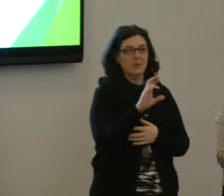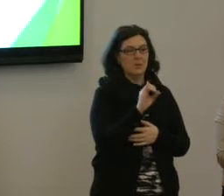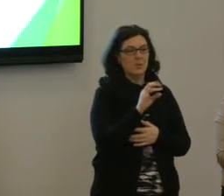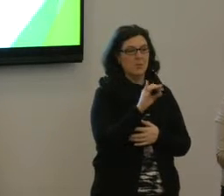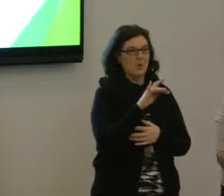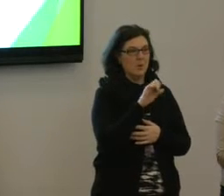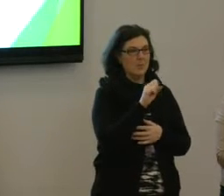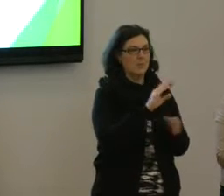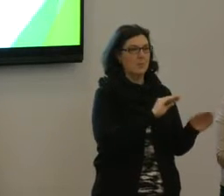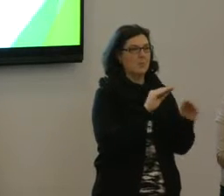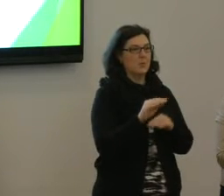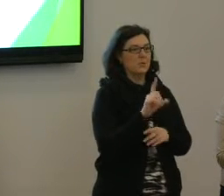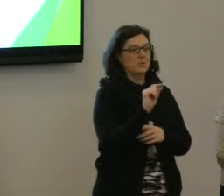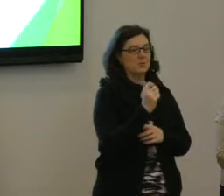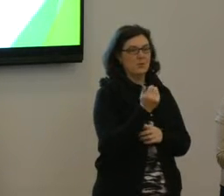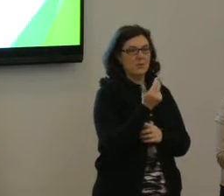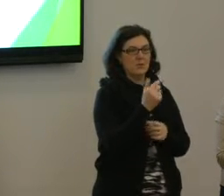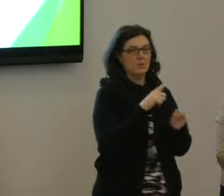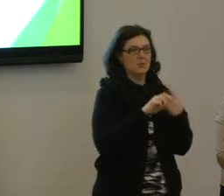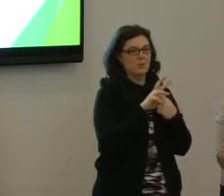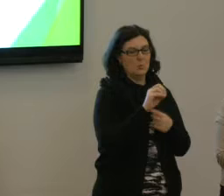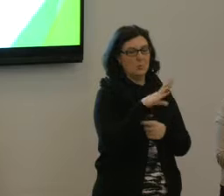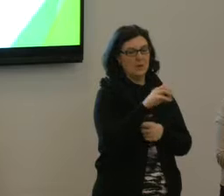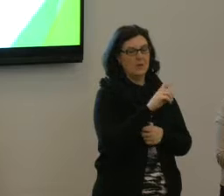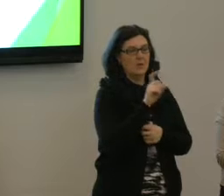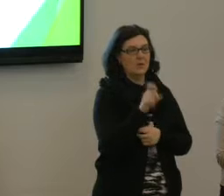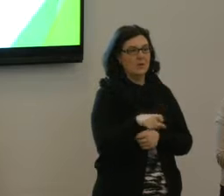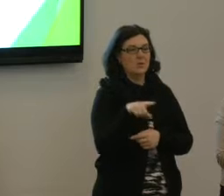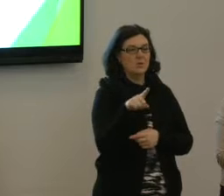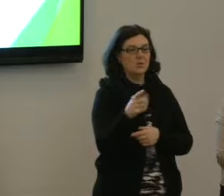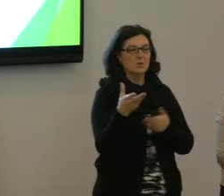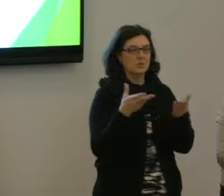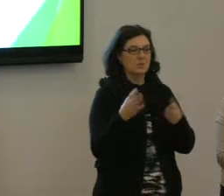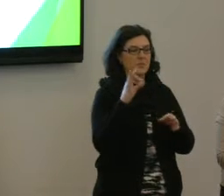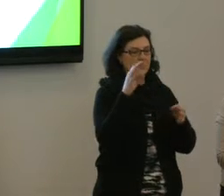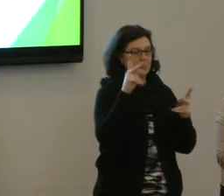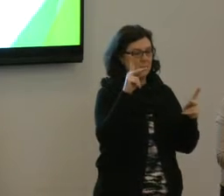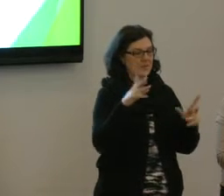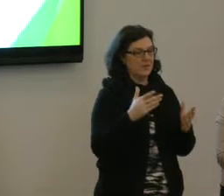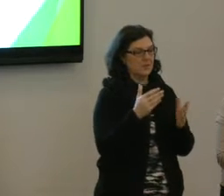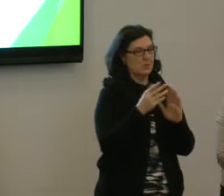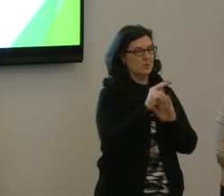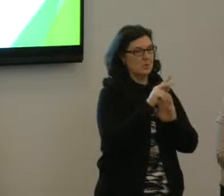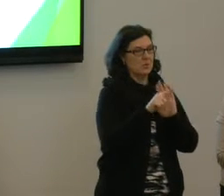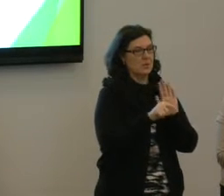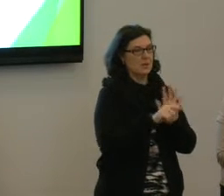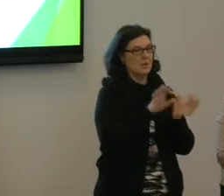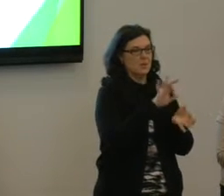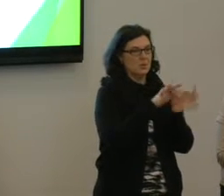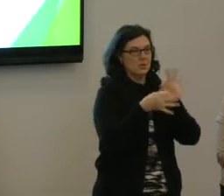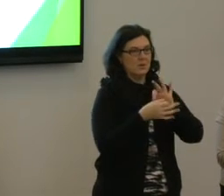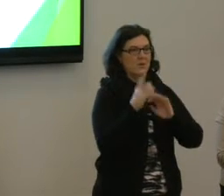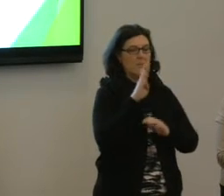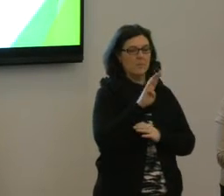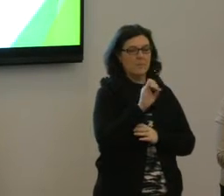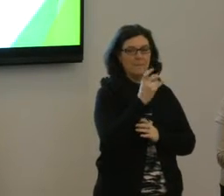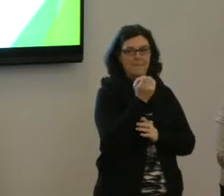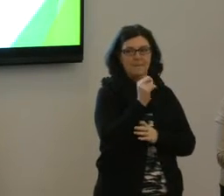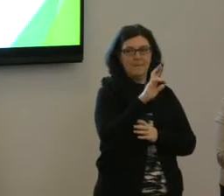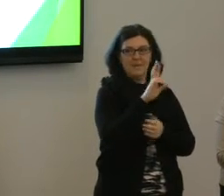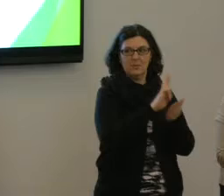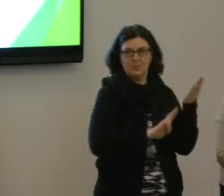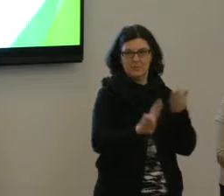Gaventa, moved in 2013 to Waco, Texas, where she serves as professor of New Testament interpretation at Baylor